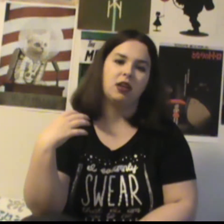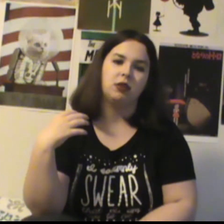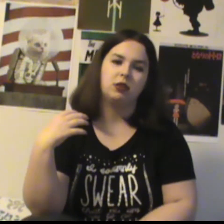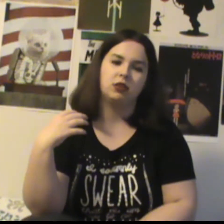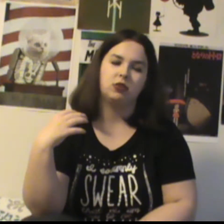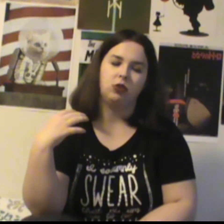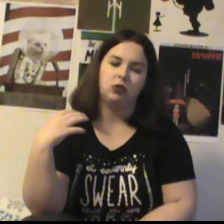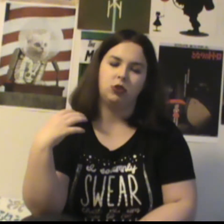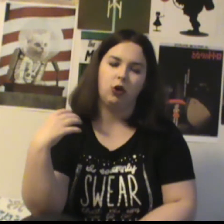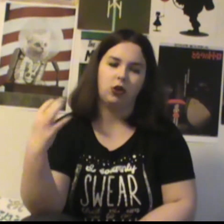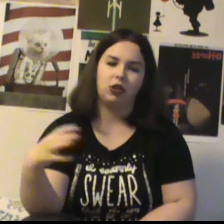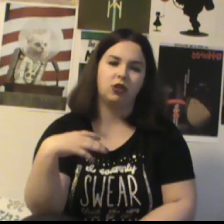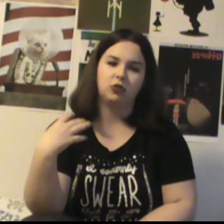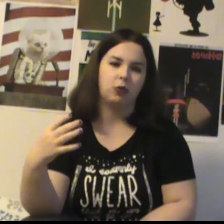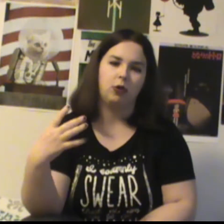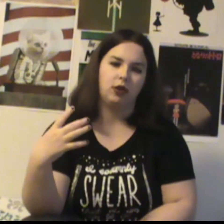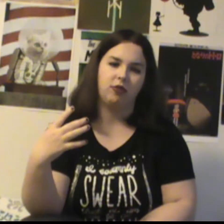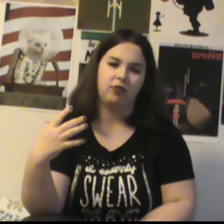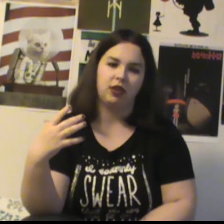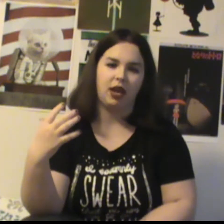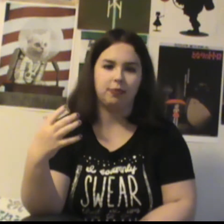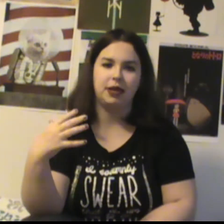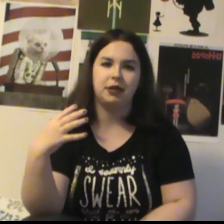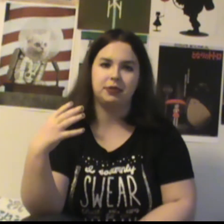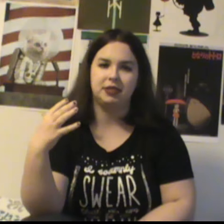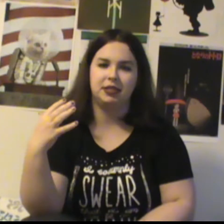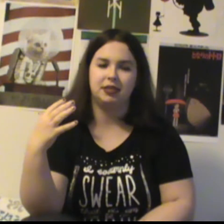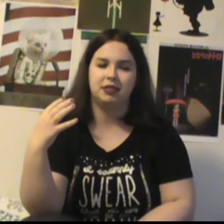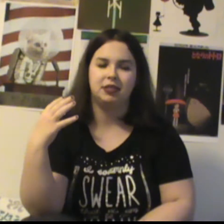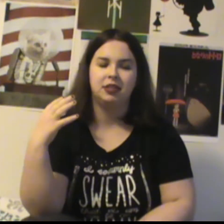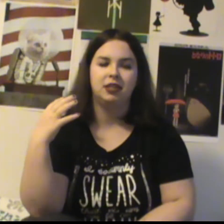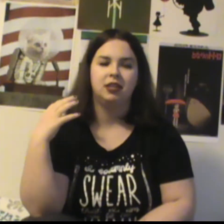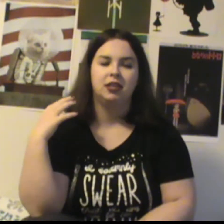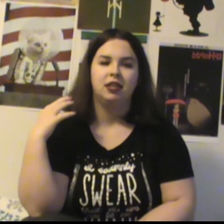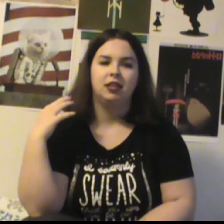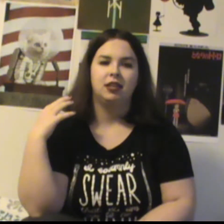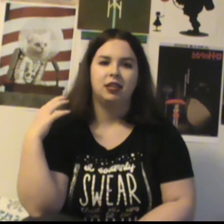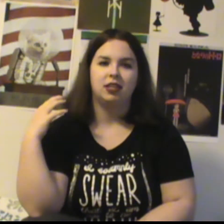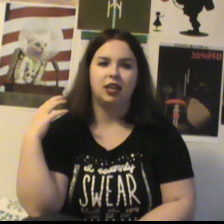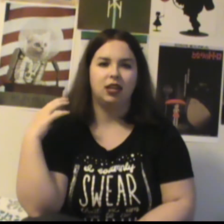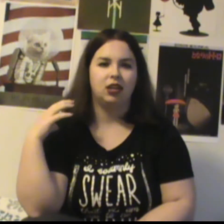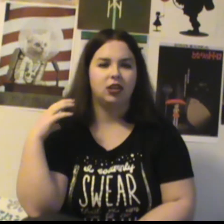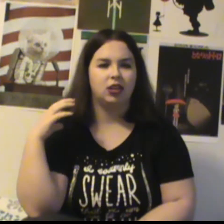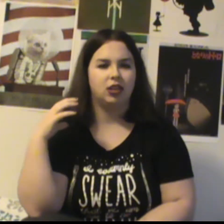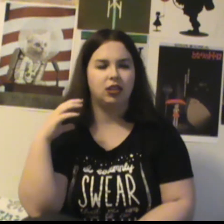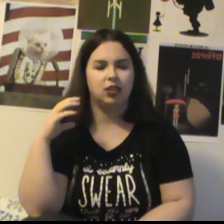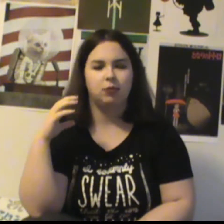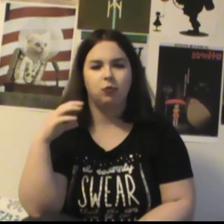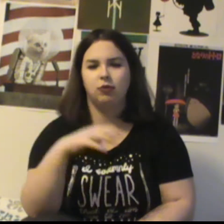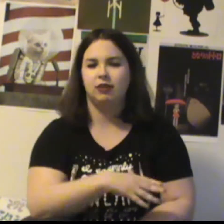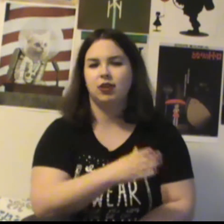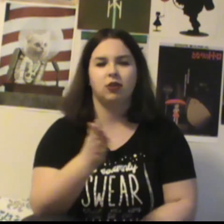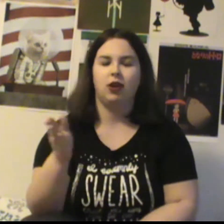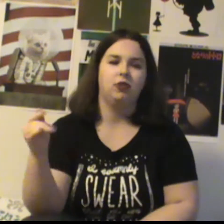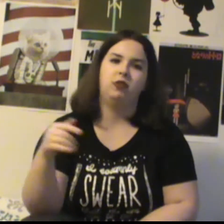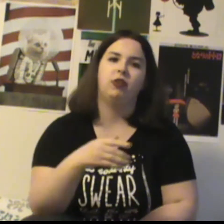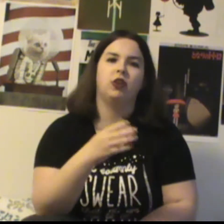and sort of took control of the Kappa house, and like them weaving around to figure